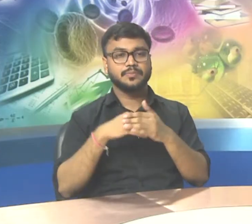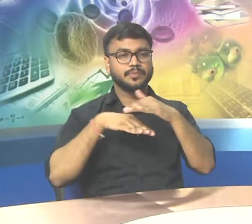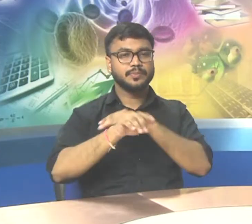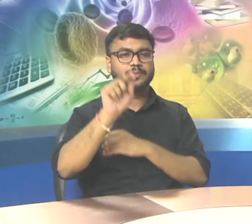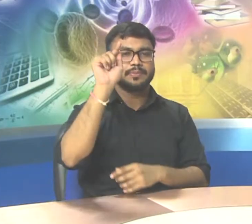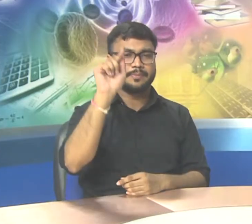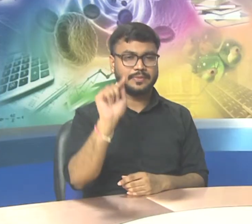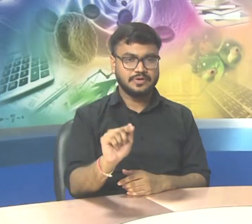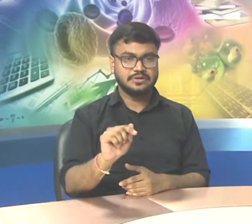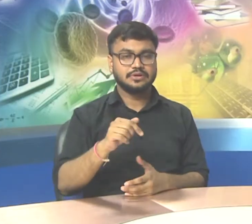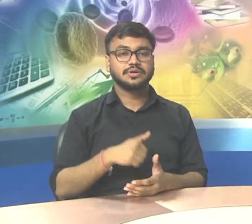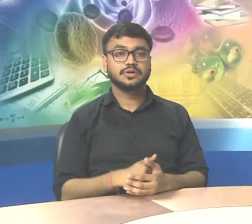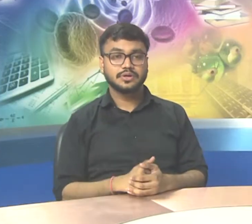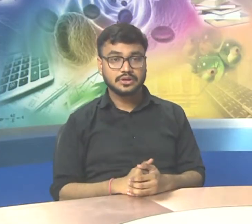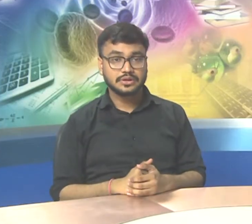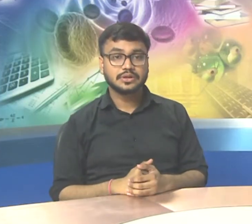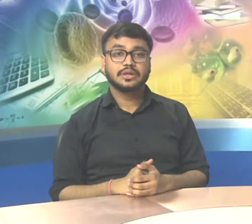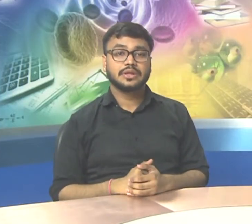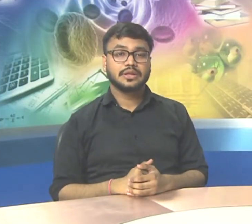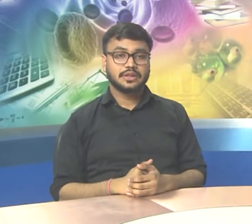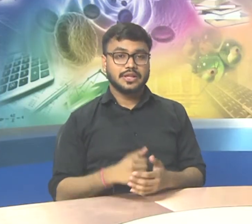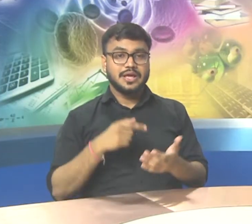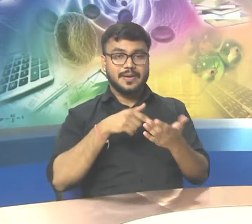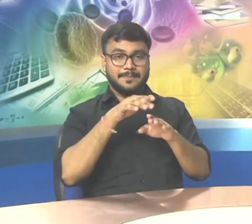Sources where we can get them: